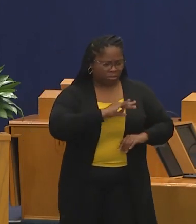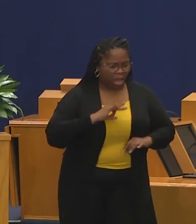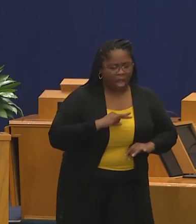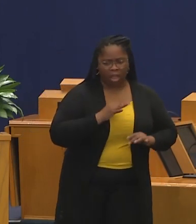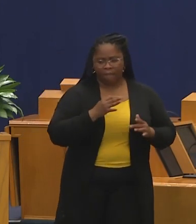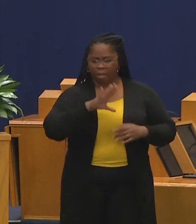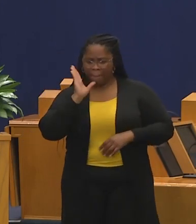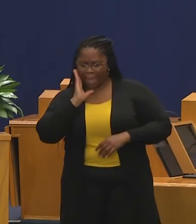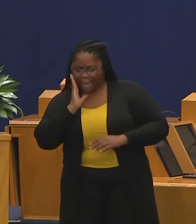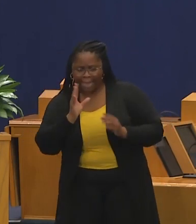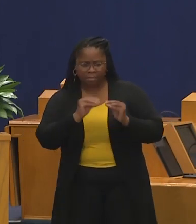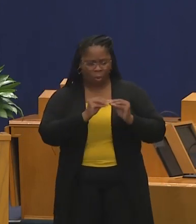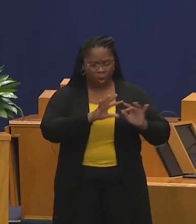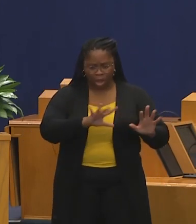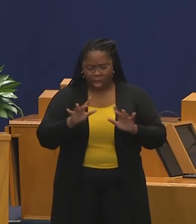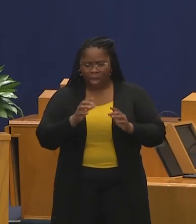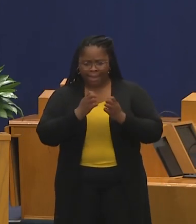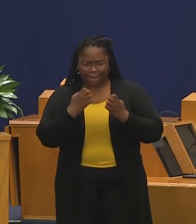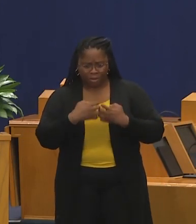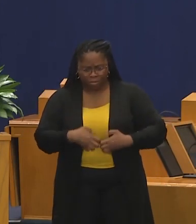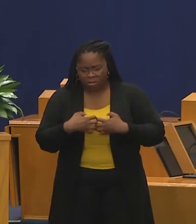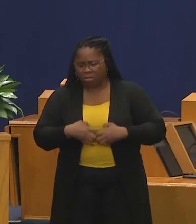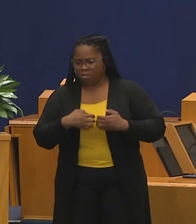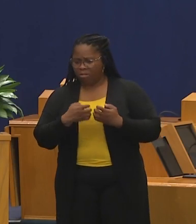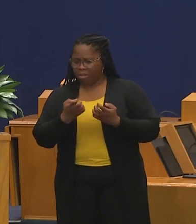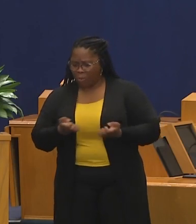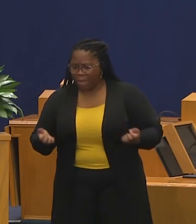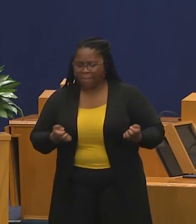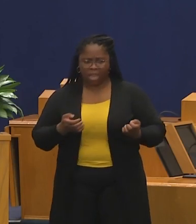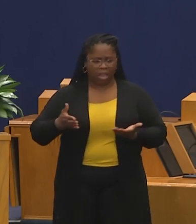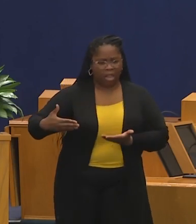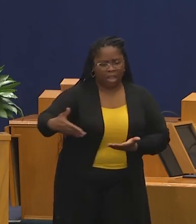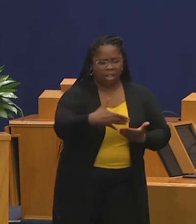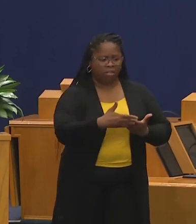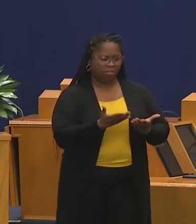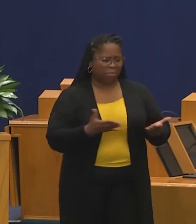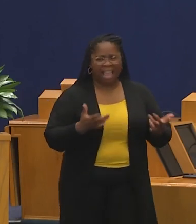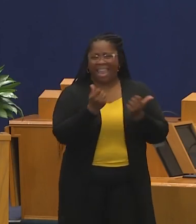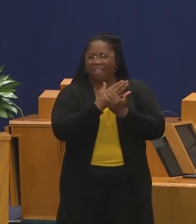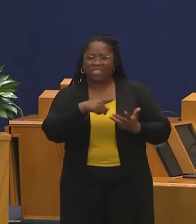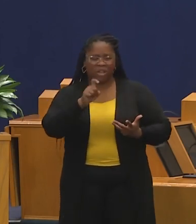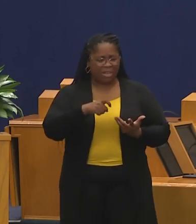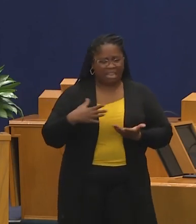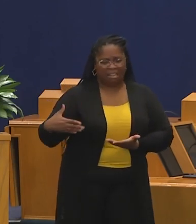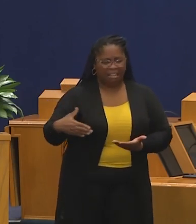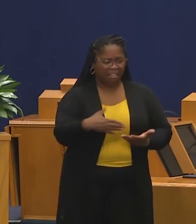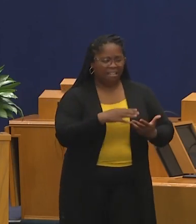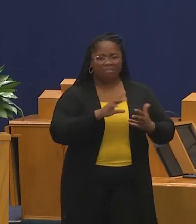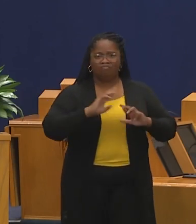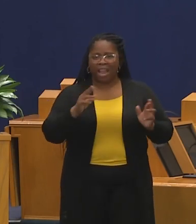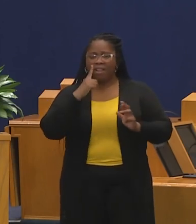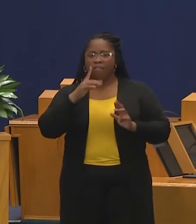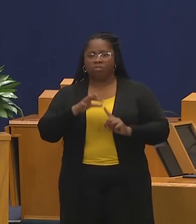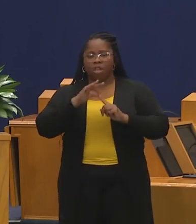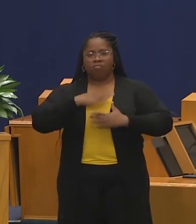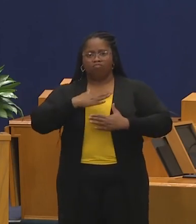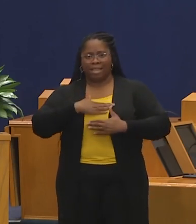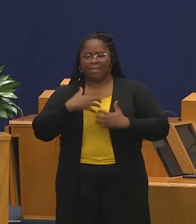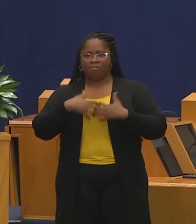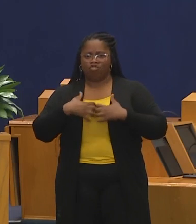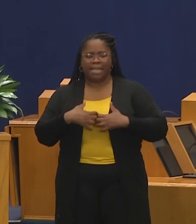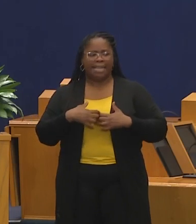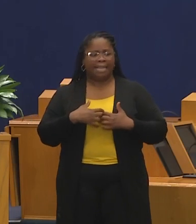bed capacity, to secure additional personal protective equipment, supplies, equipment like ventilators, to onboard additional